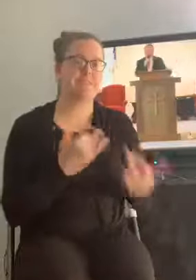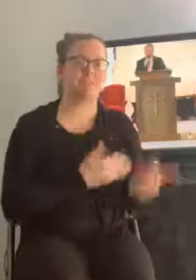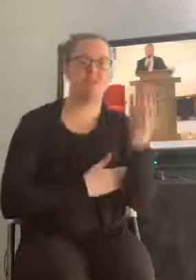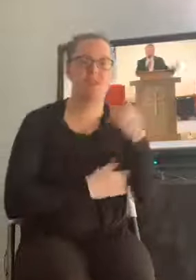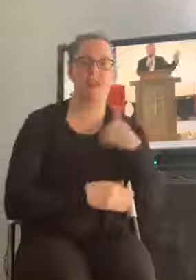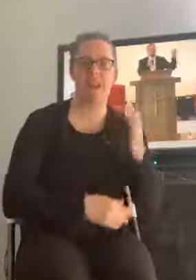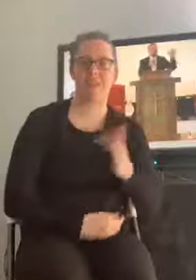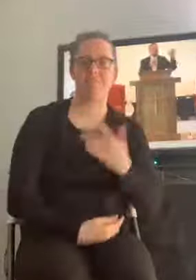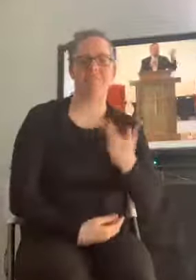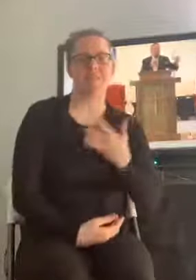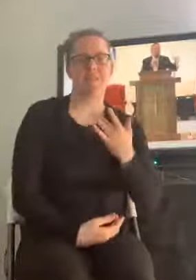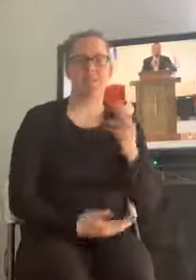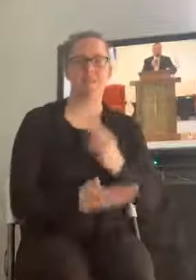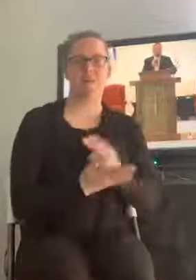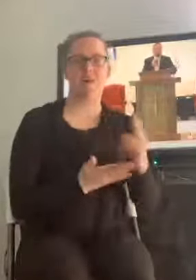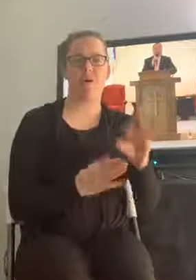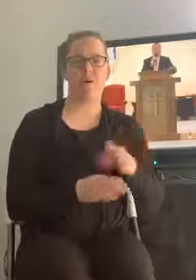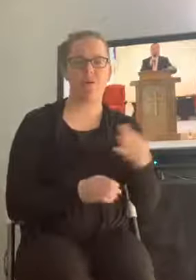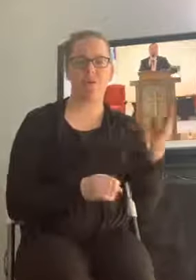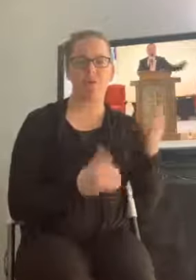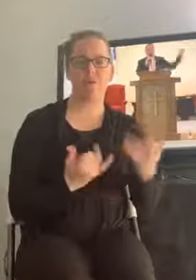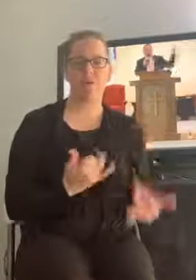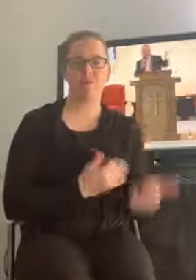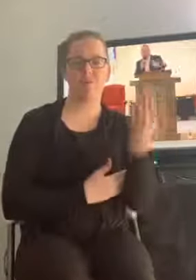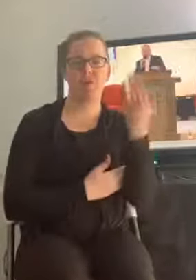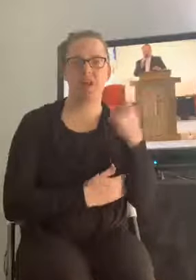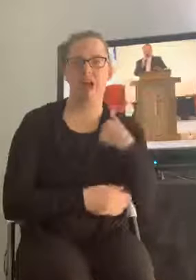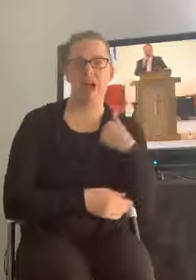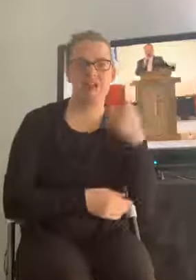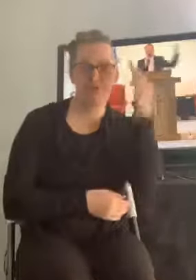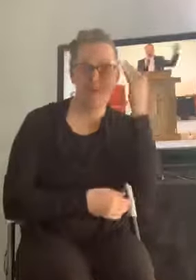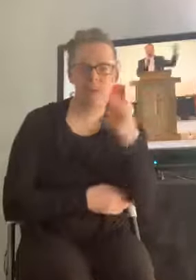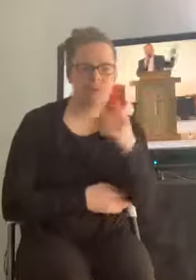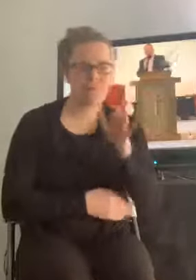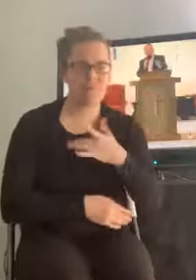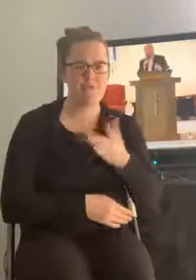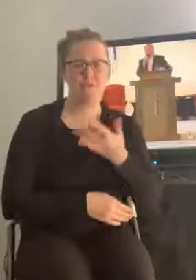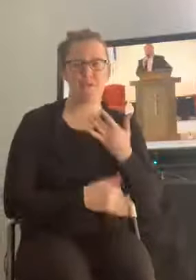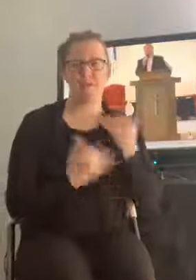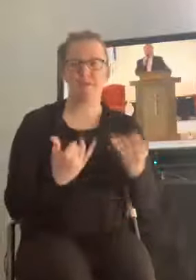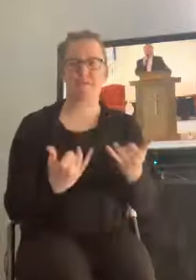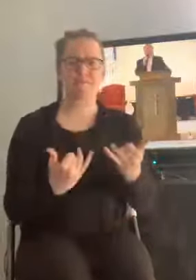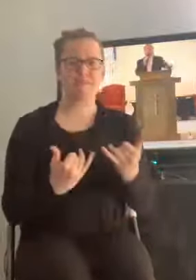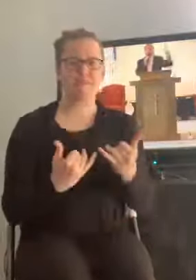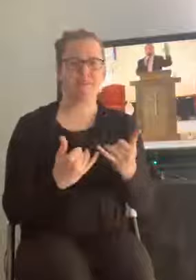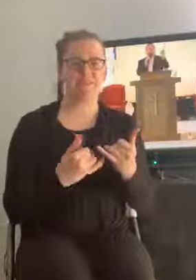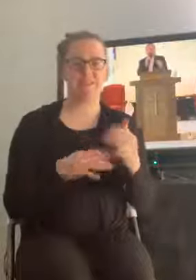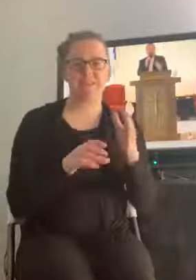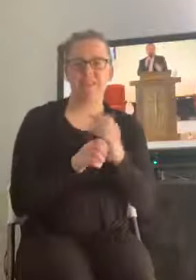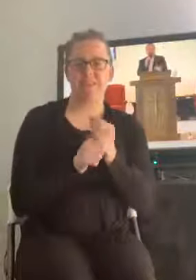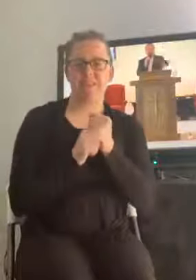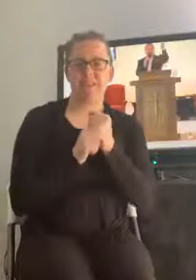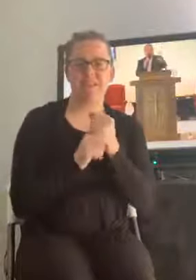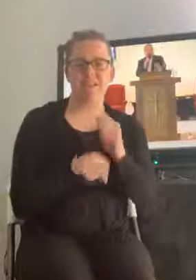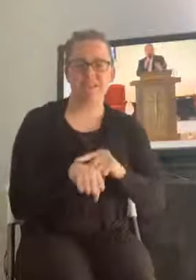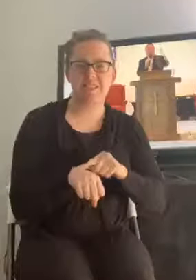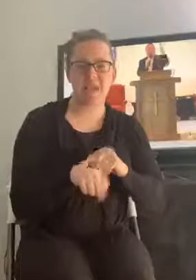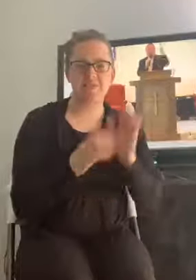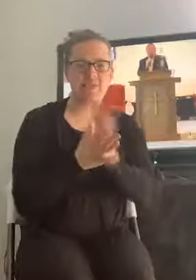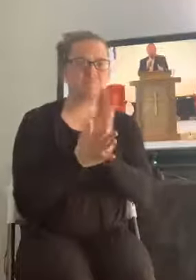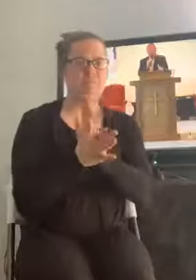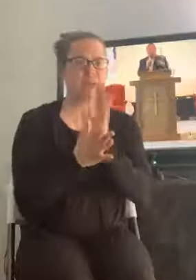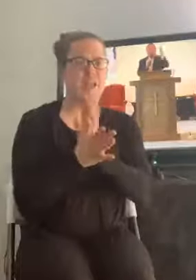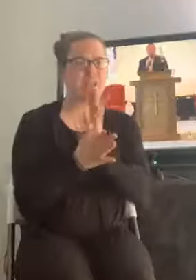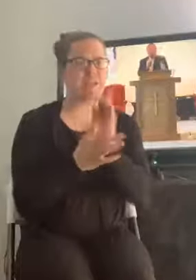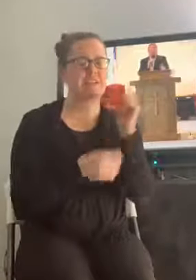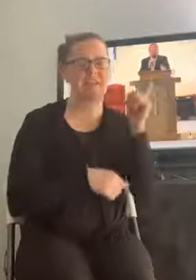Ghost in this place. And I know some of you feel it right now. Take a couple seconds and praise and magnify God where you are. God is